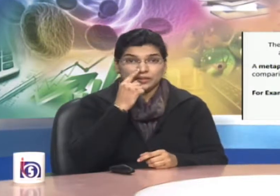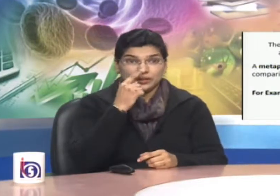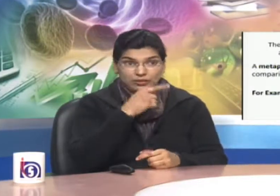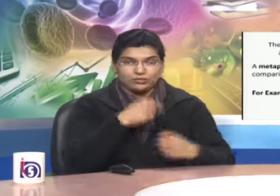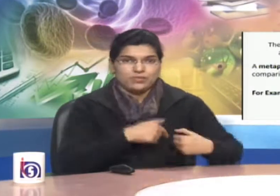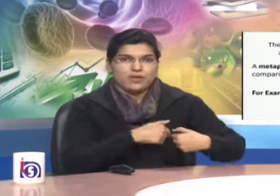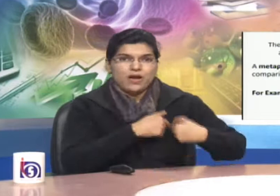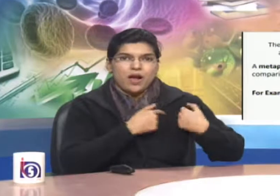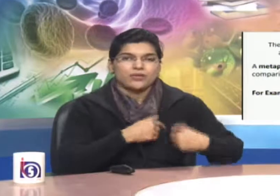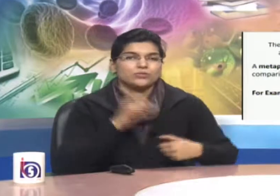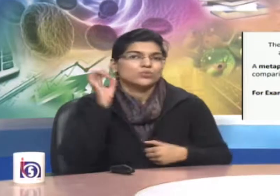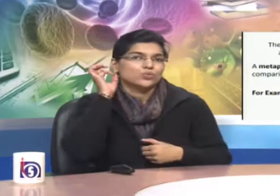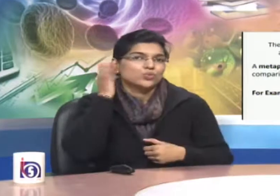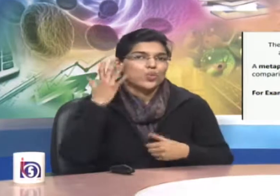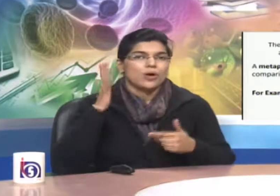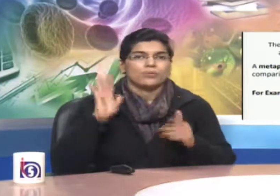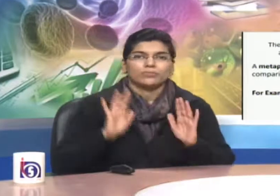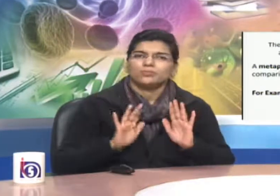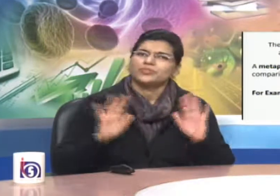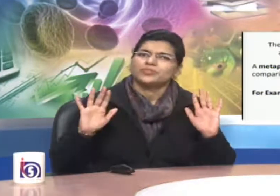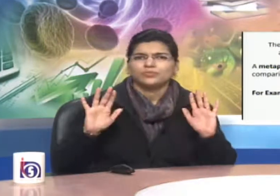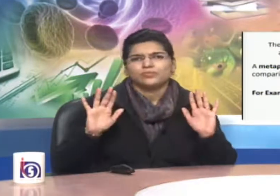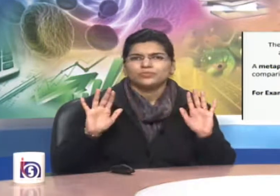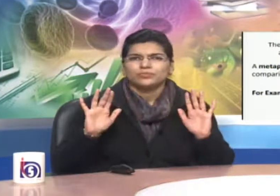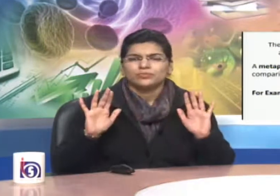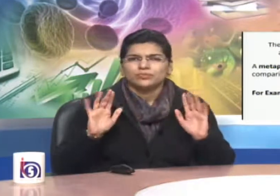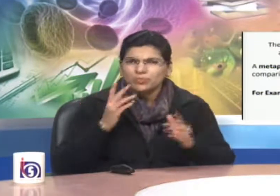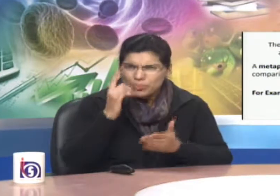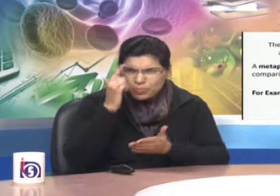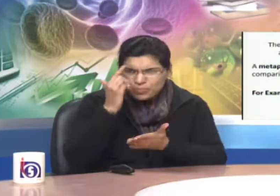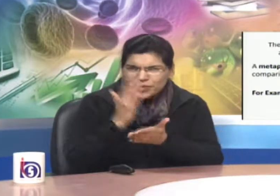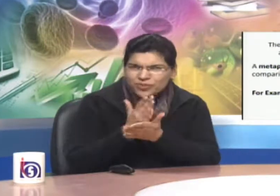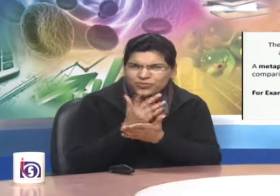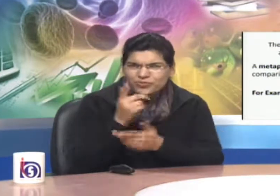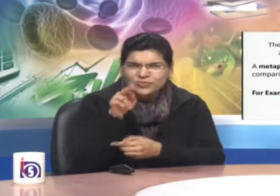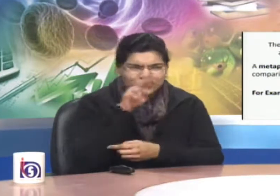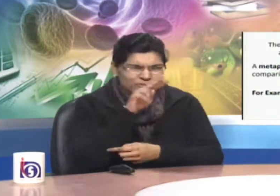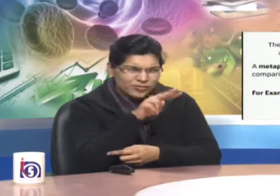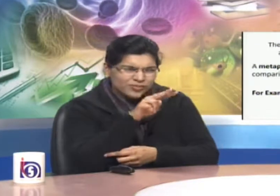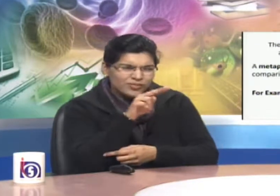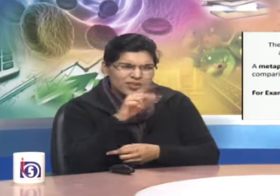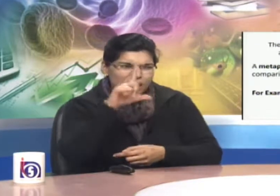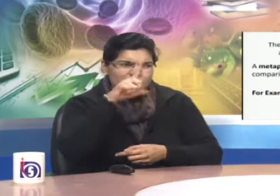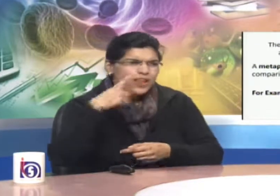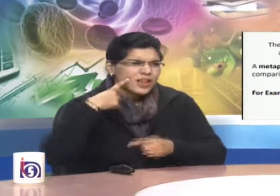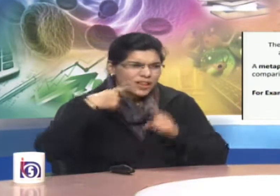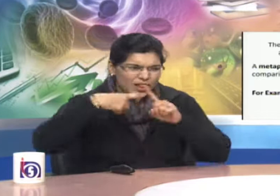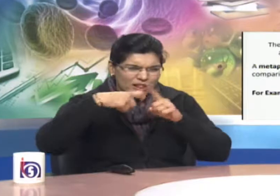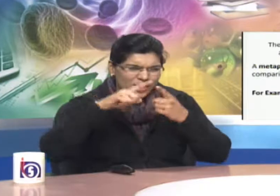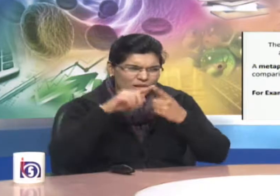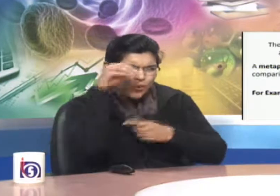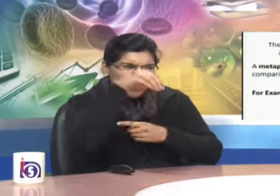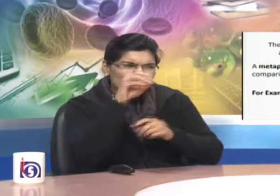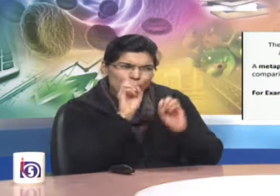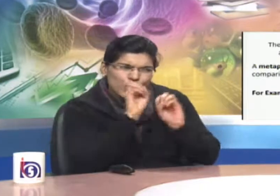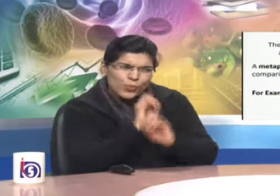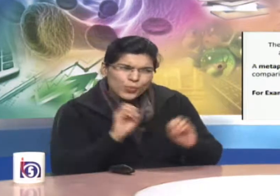her heart is gold. That's it. There is no, do you believe? No. There is no like,